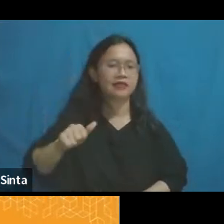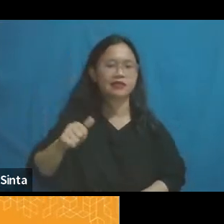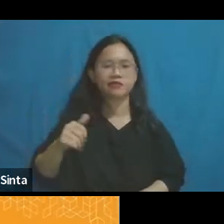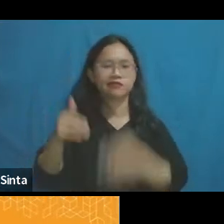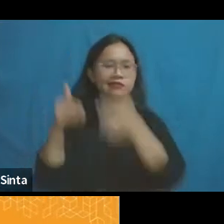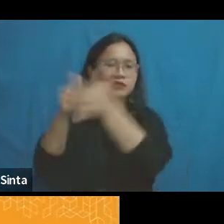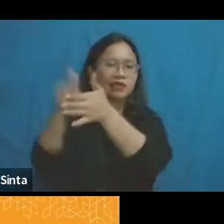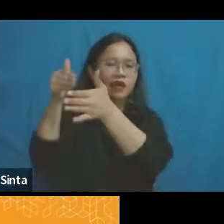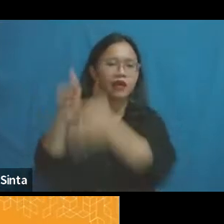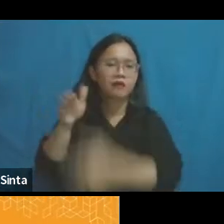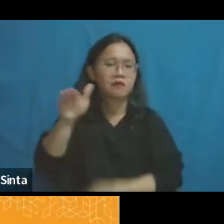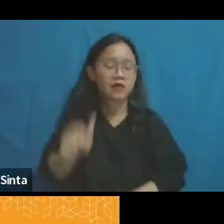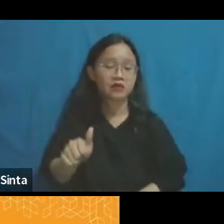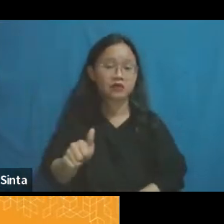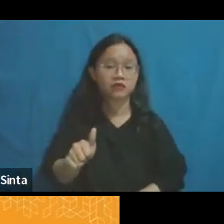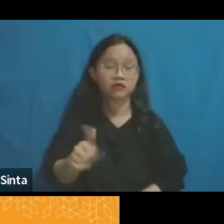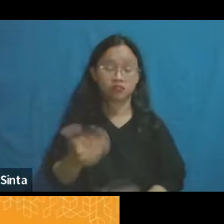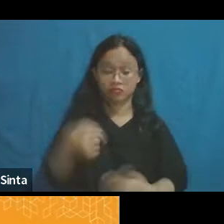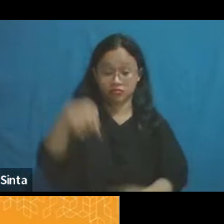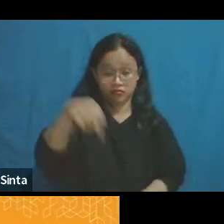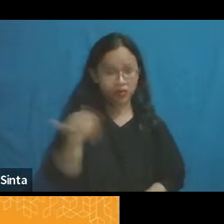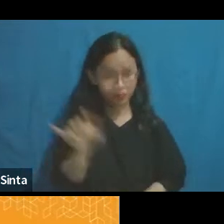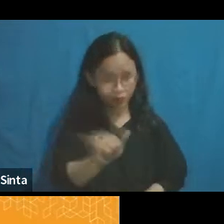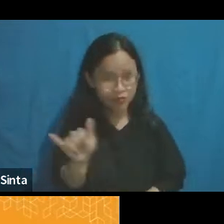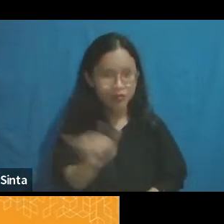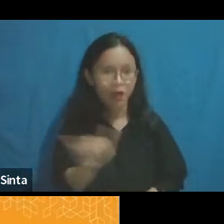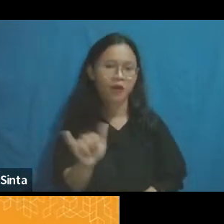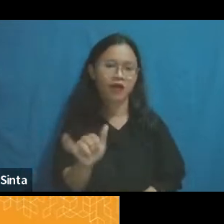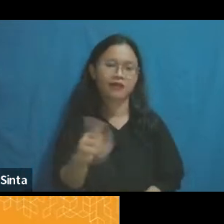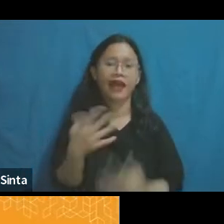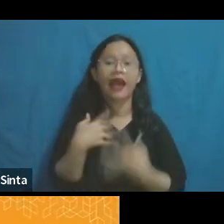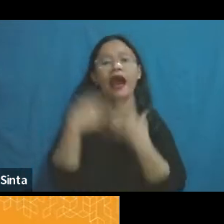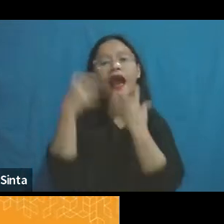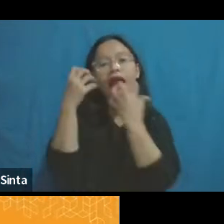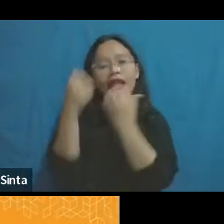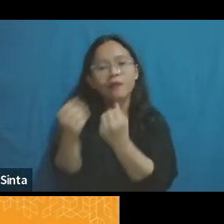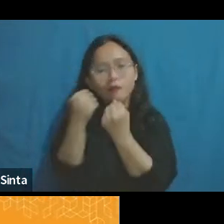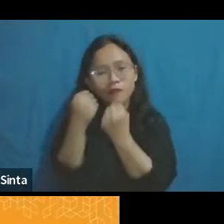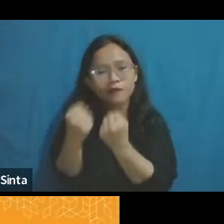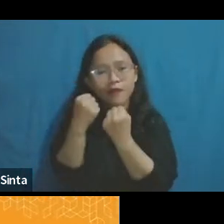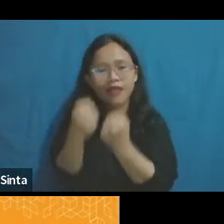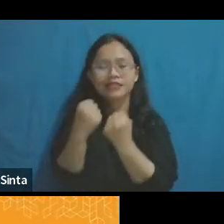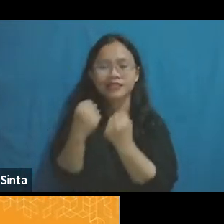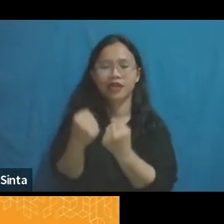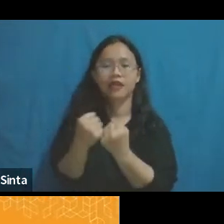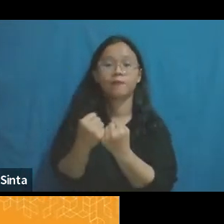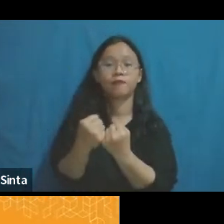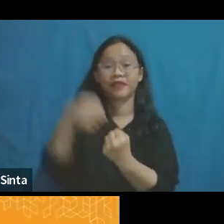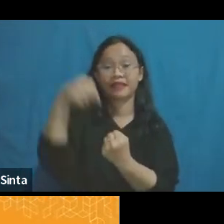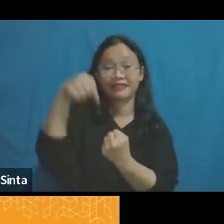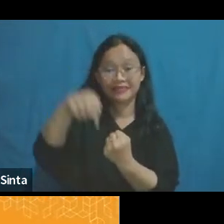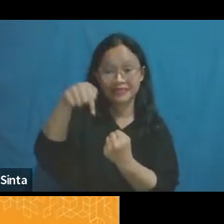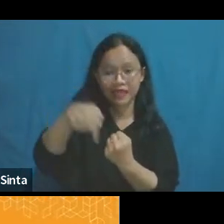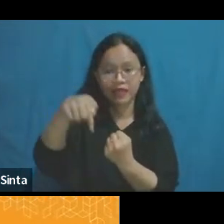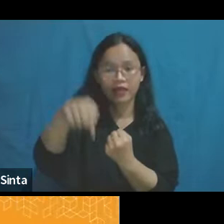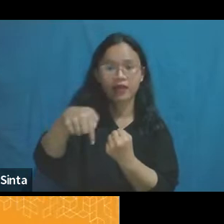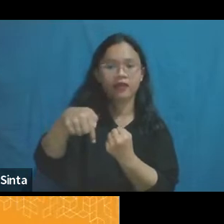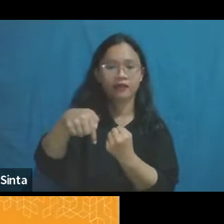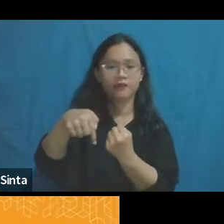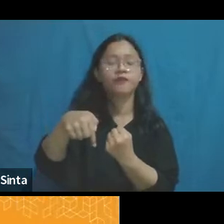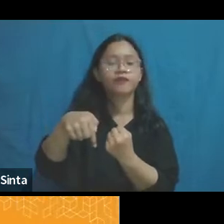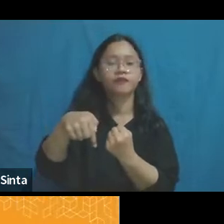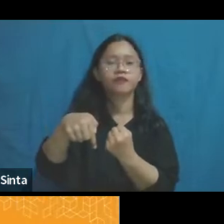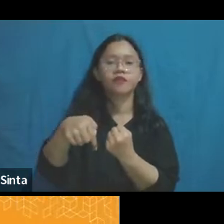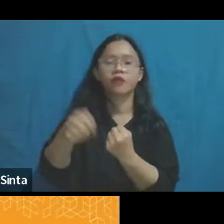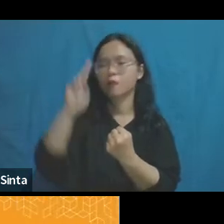So we hope that this is the era that they can open their mind, and then